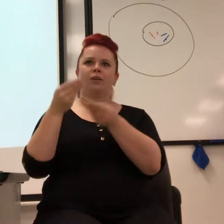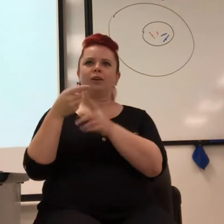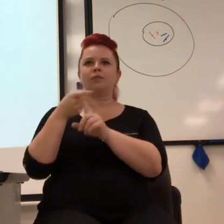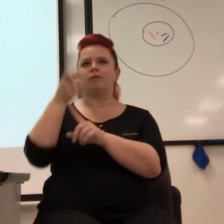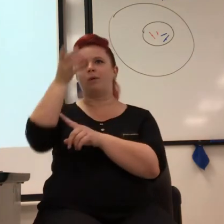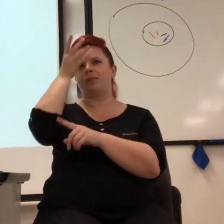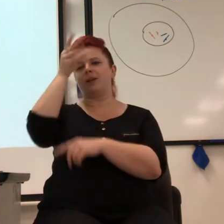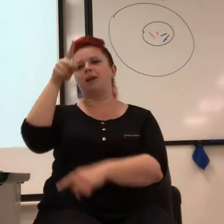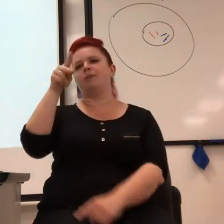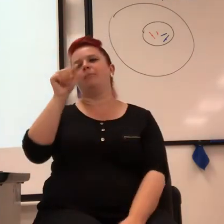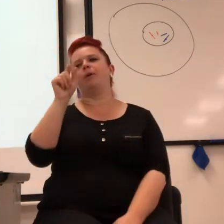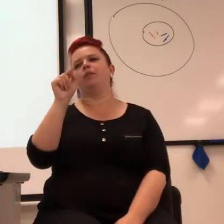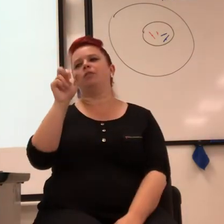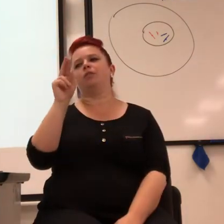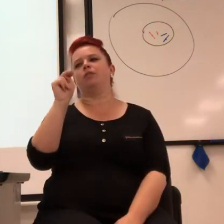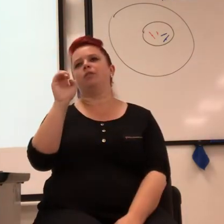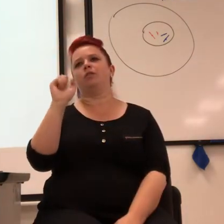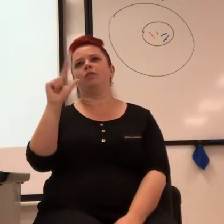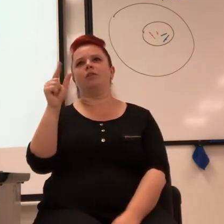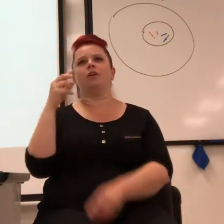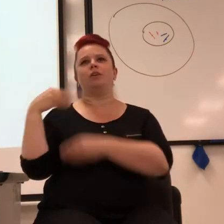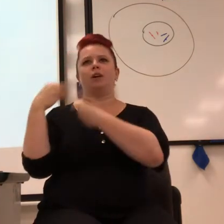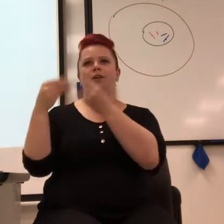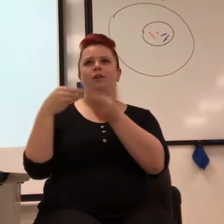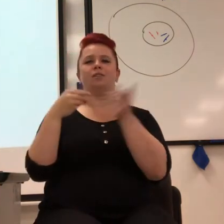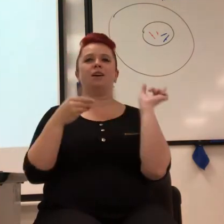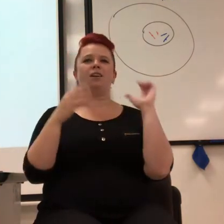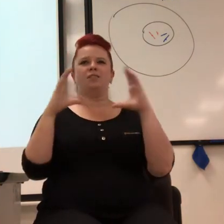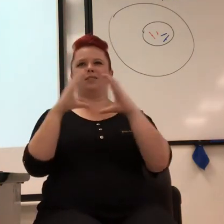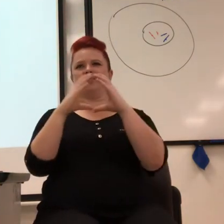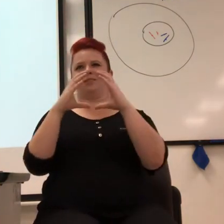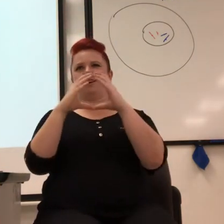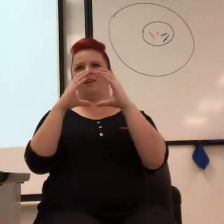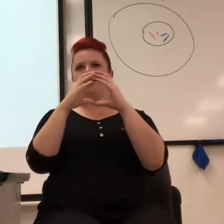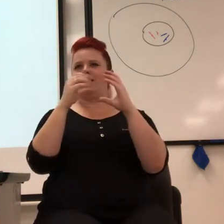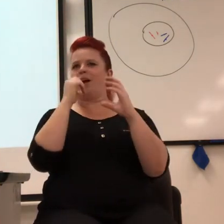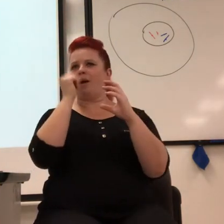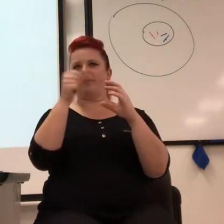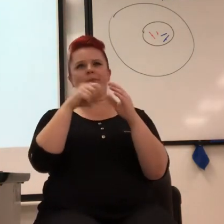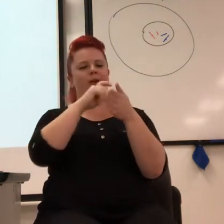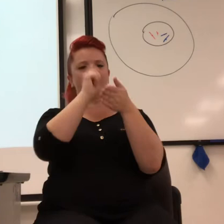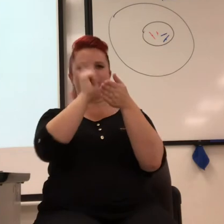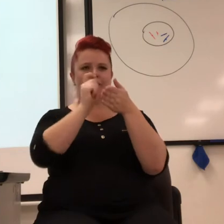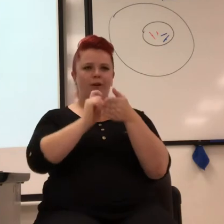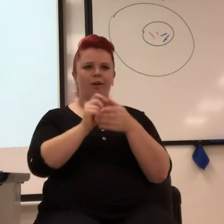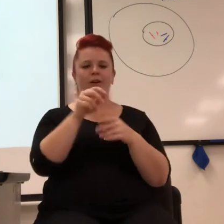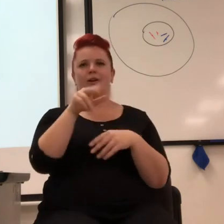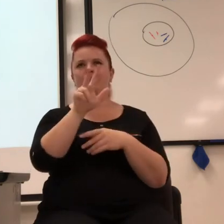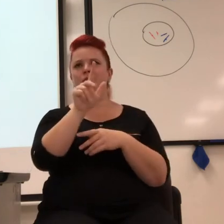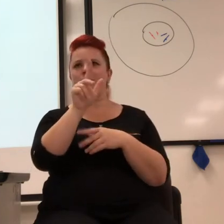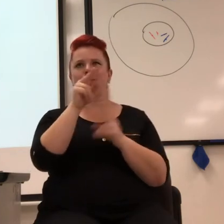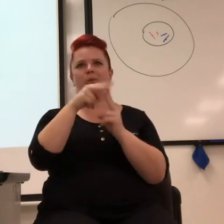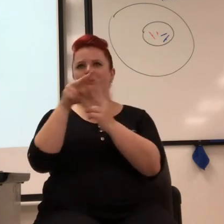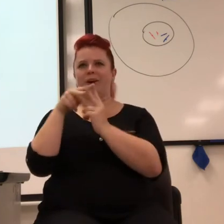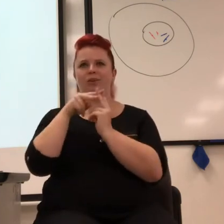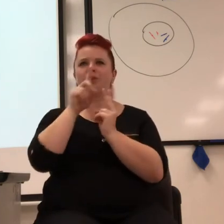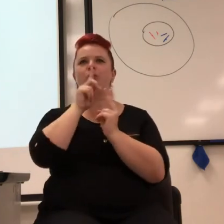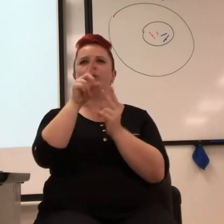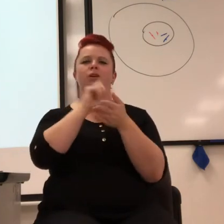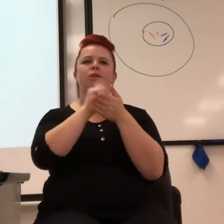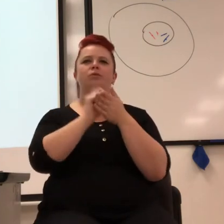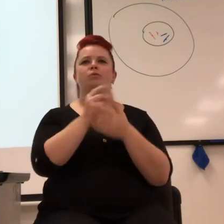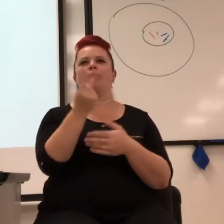And that's a cell. Okay? I didn't draw 23 pairs. I basically drew two